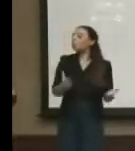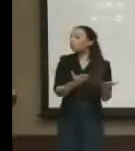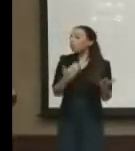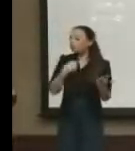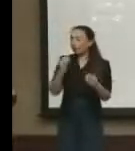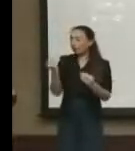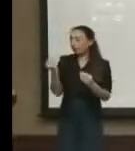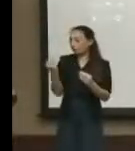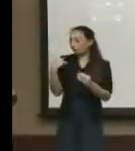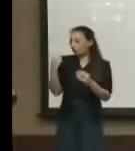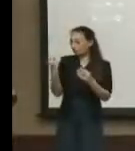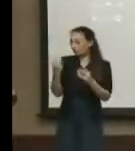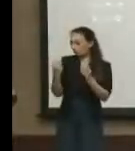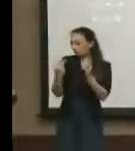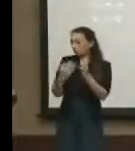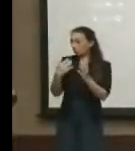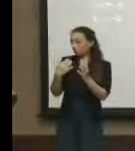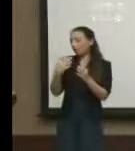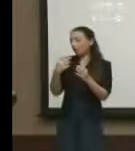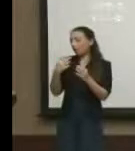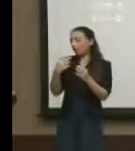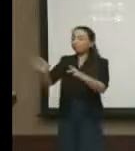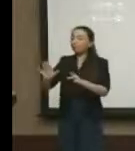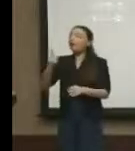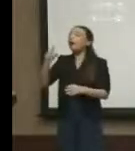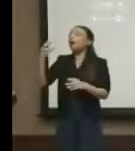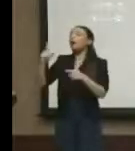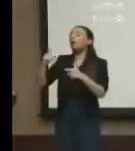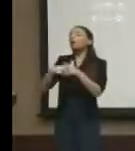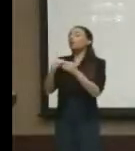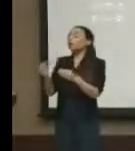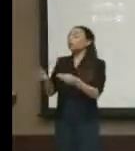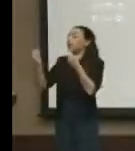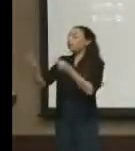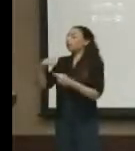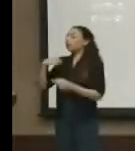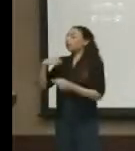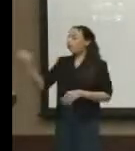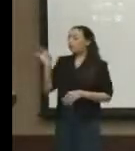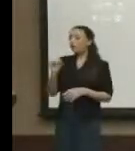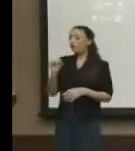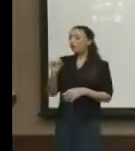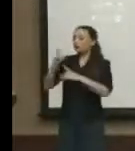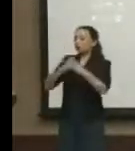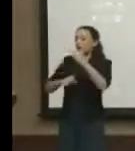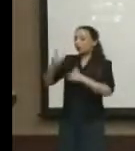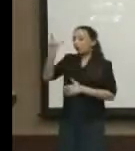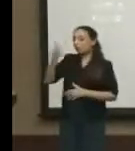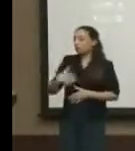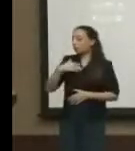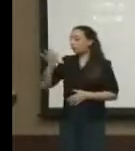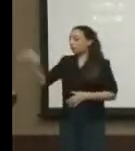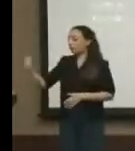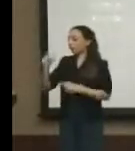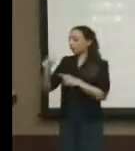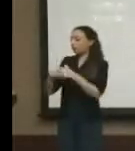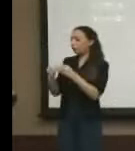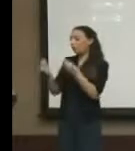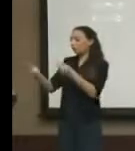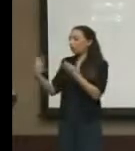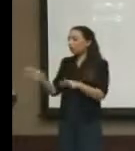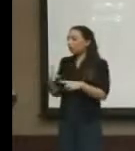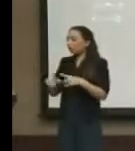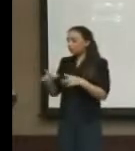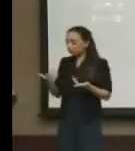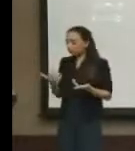back in one of the state governments. They have hired a disabled person and they're asking me, what do I do with the person? We don't know how to